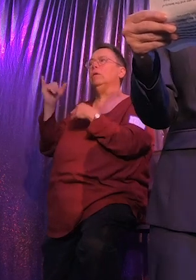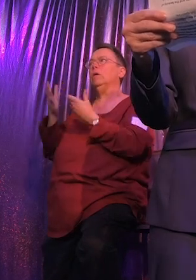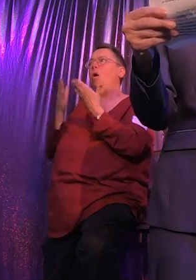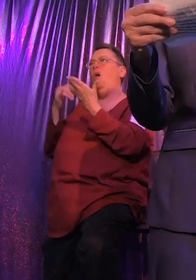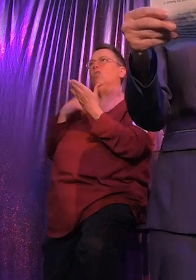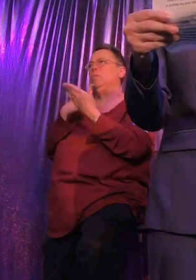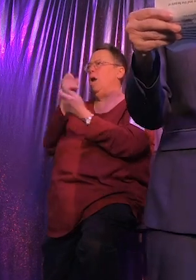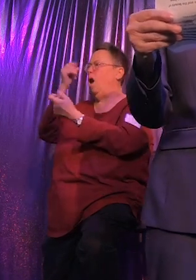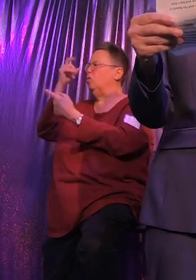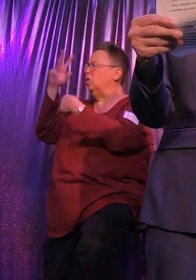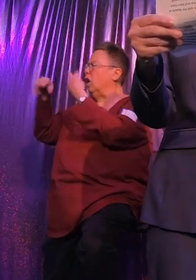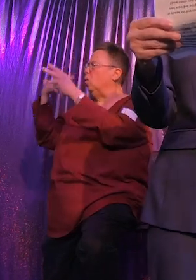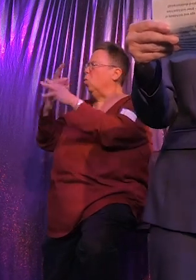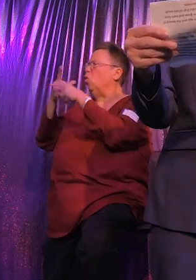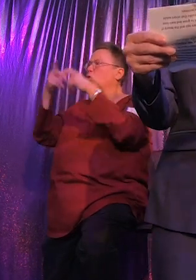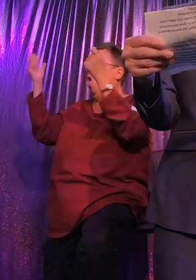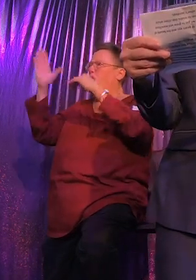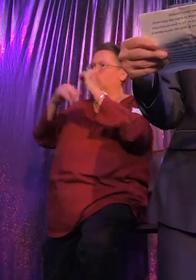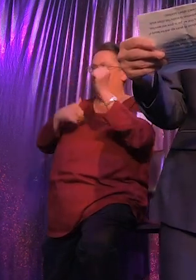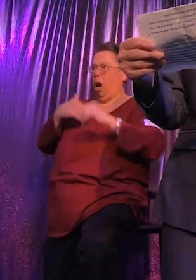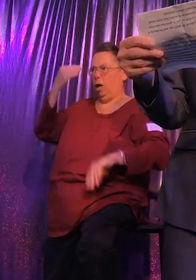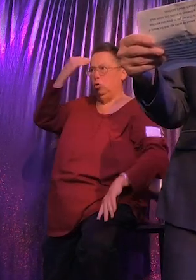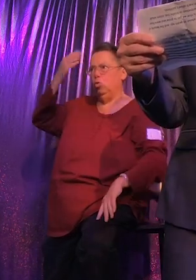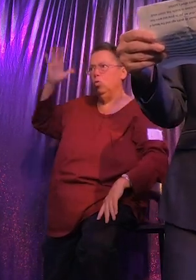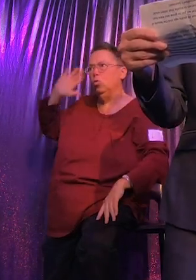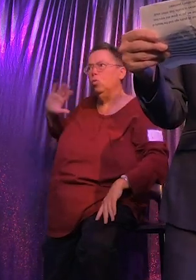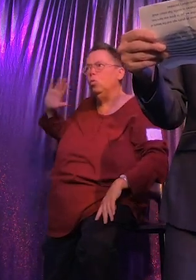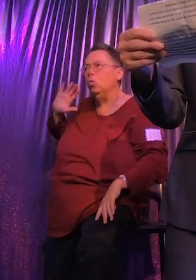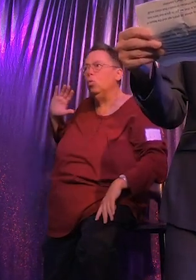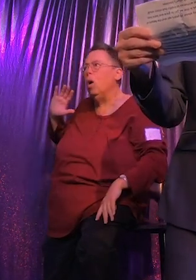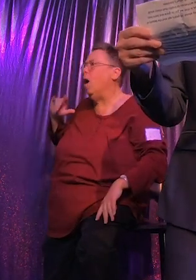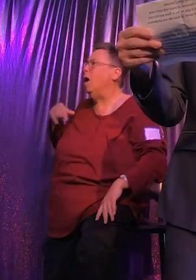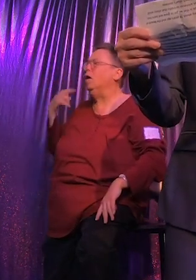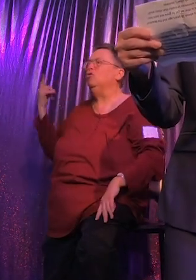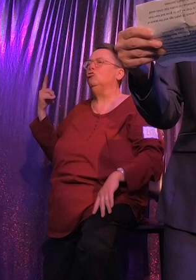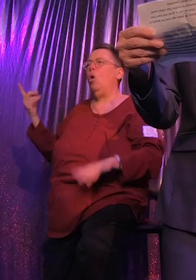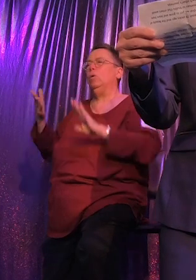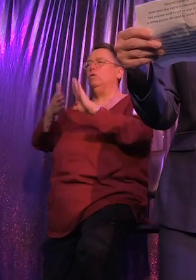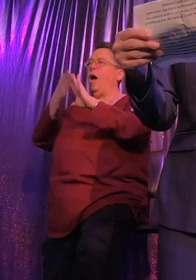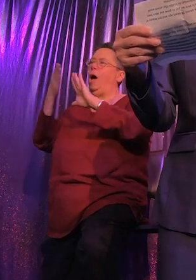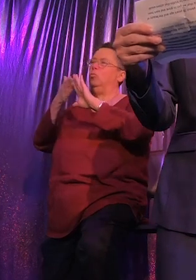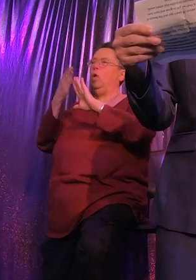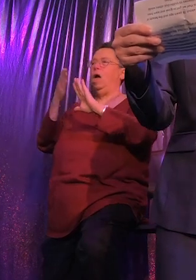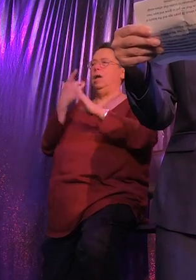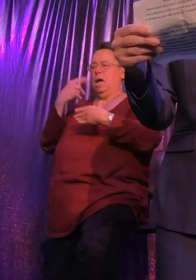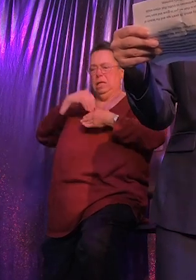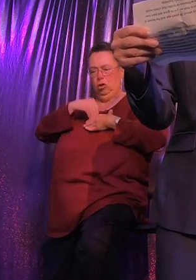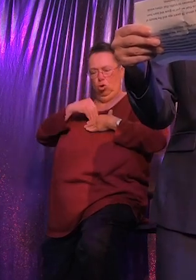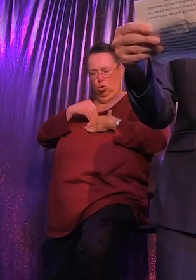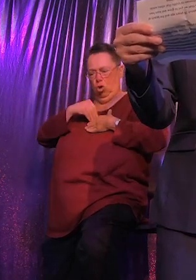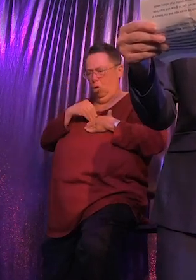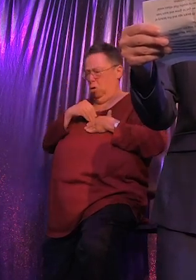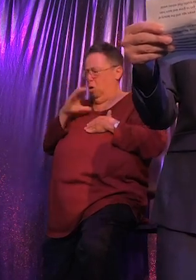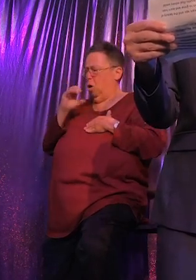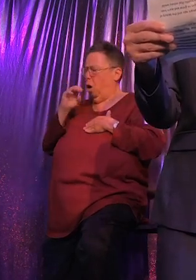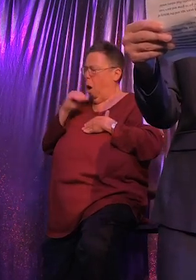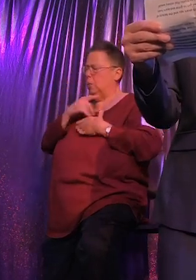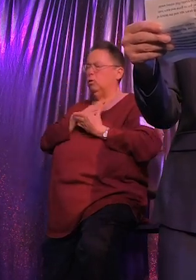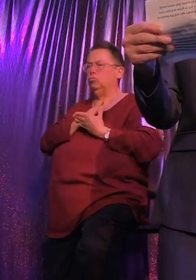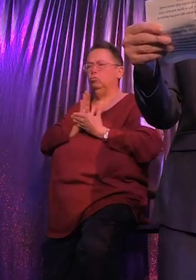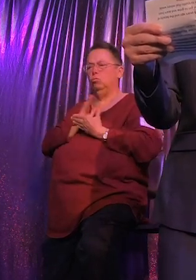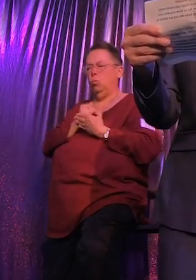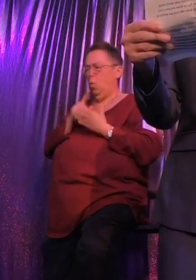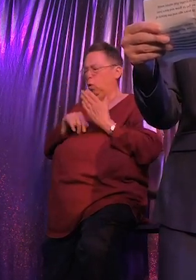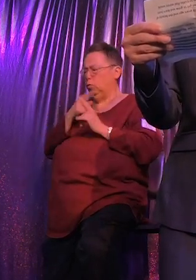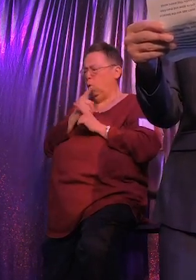a world larger than I had imagined. She always operated on an internal moral compass of what was